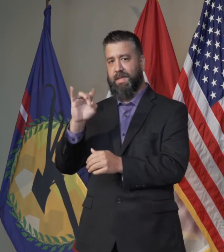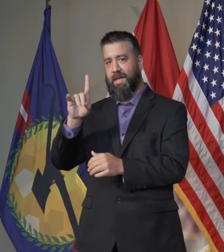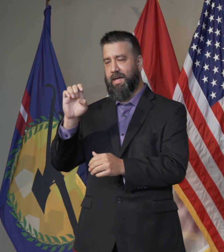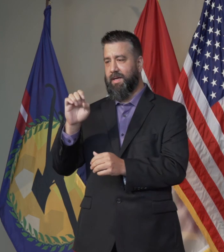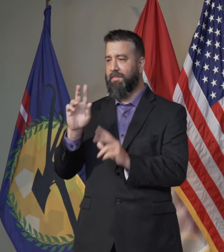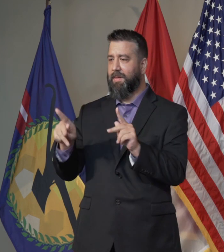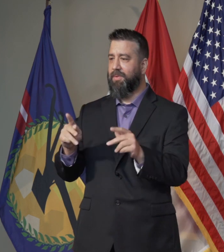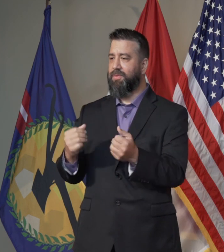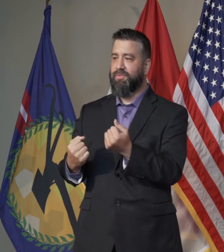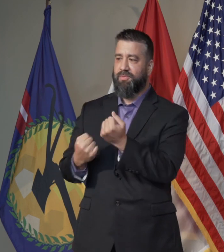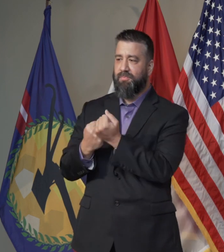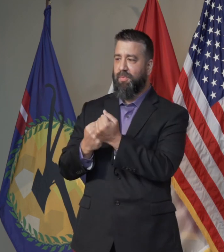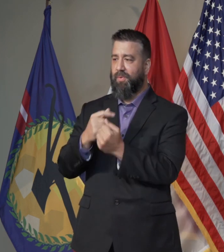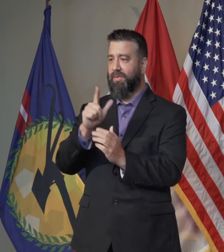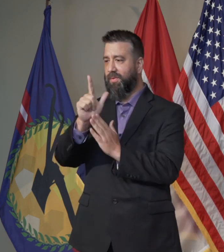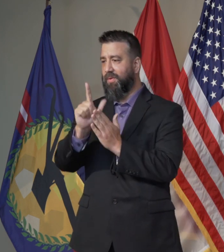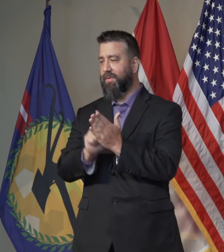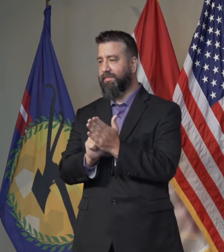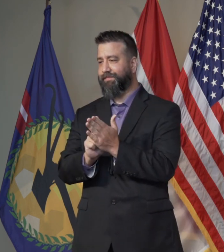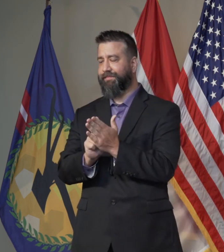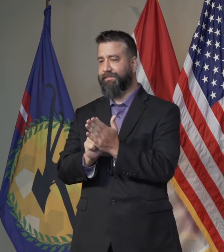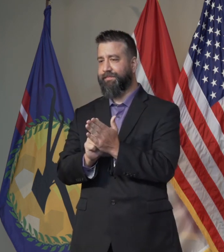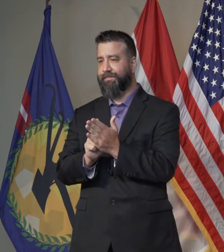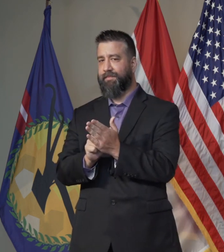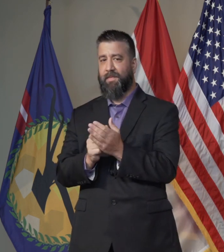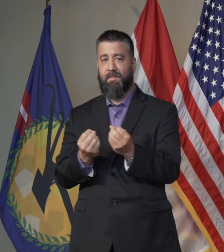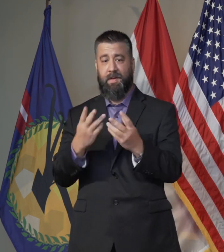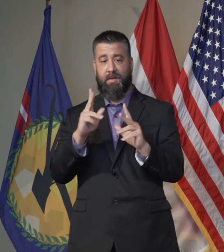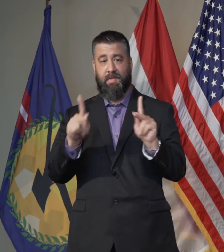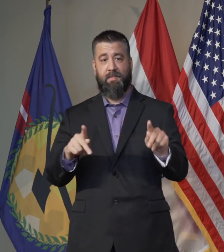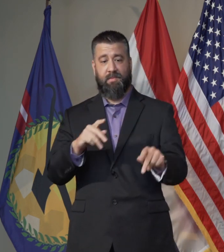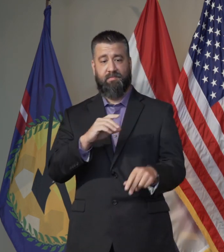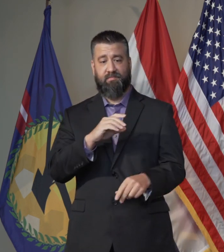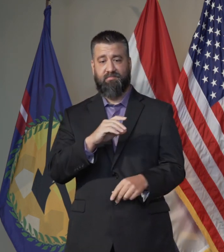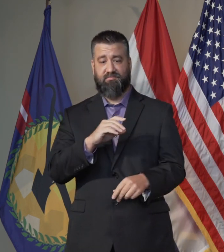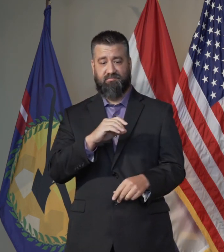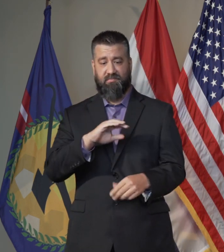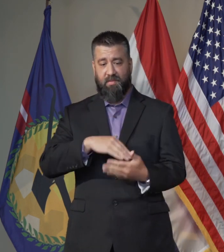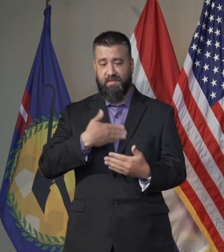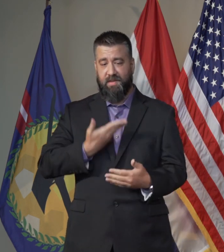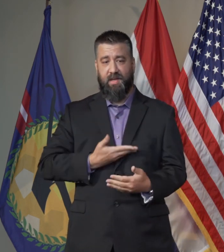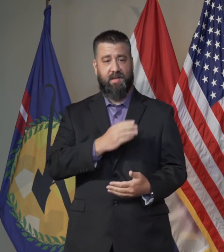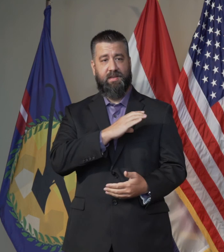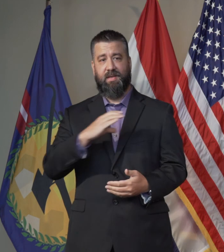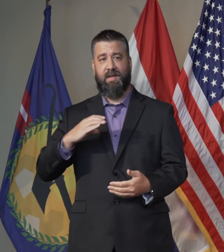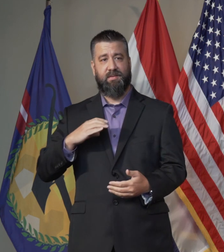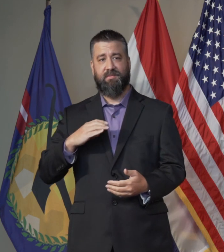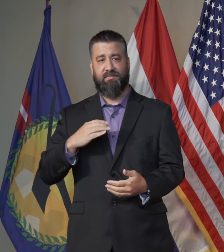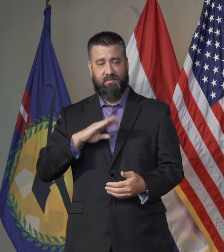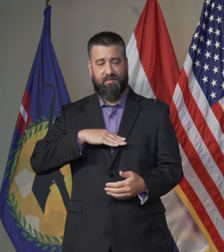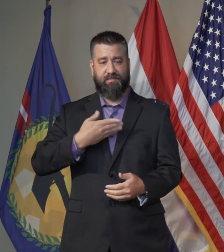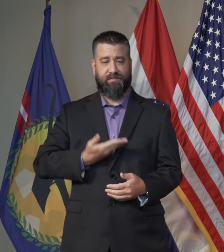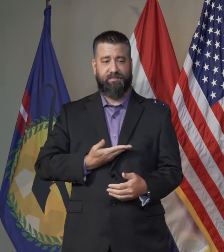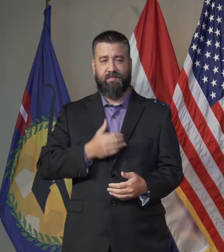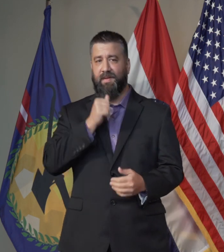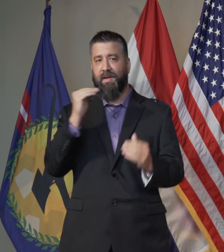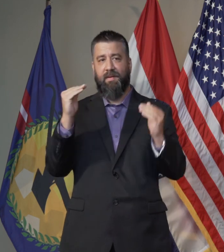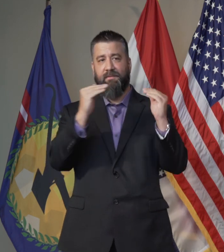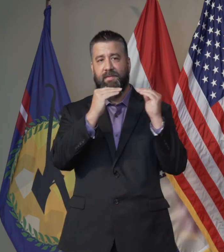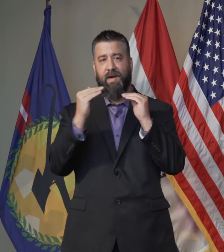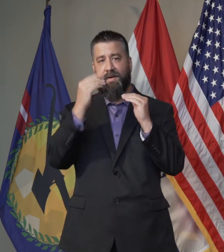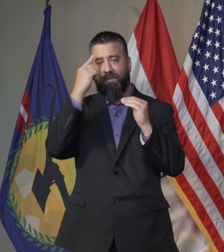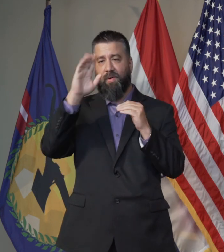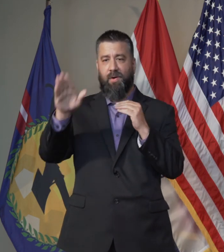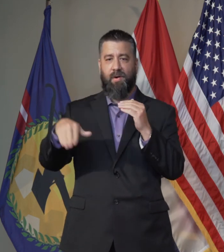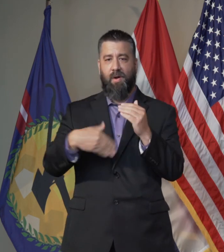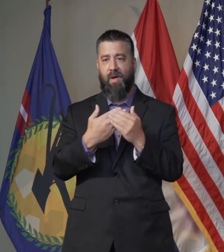legislation are exposed, it's upsetting to the council, and it's unfair to the community to only allow one